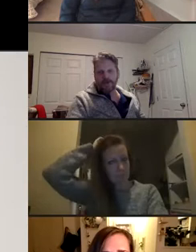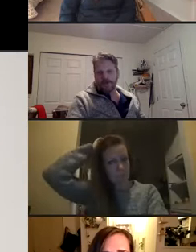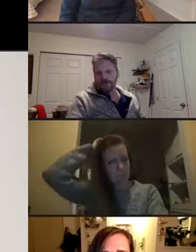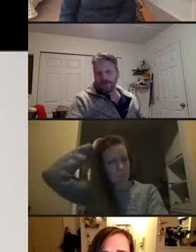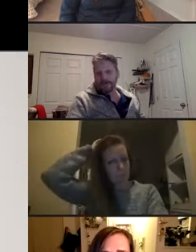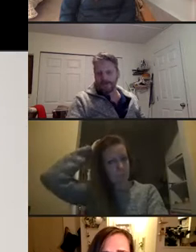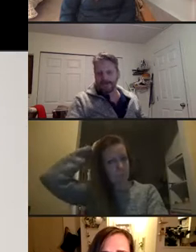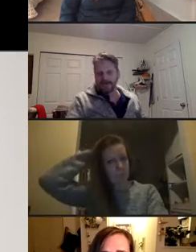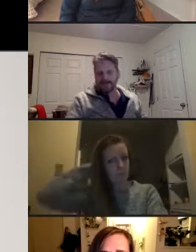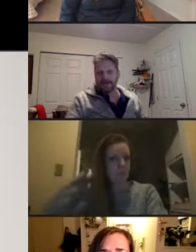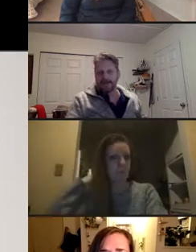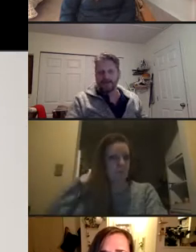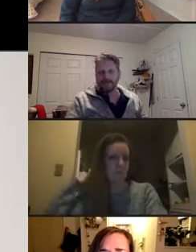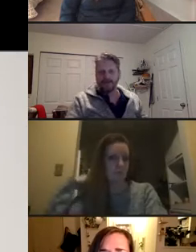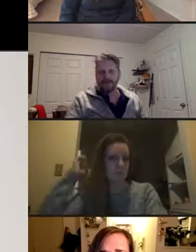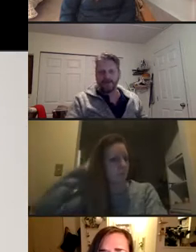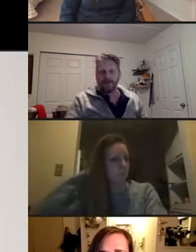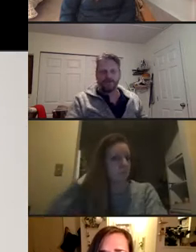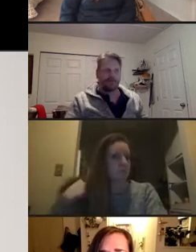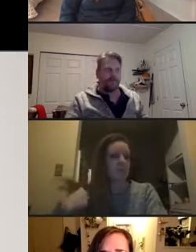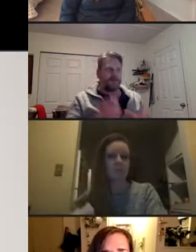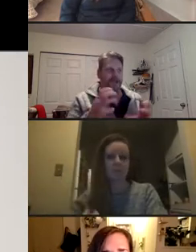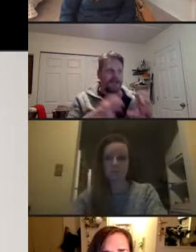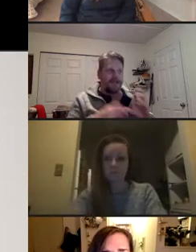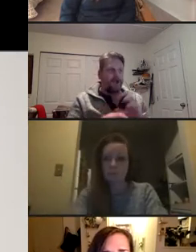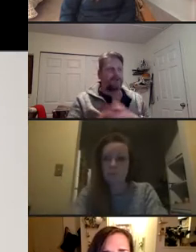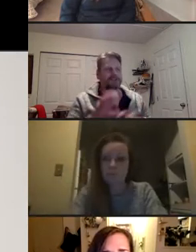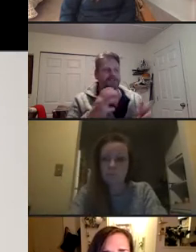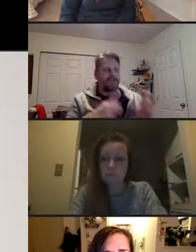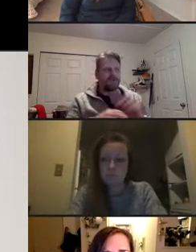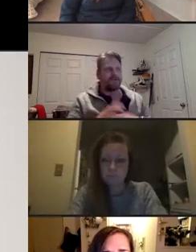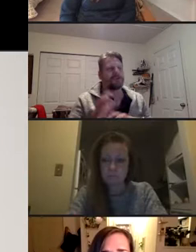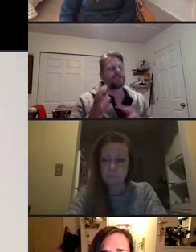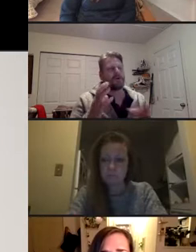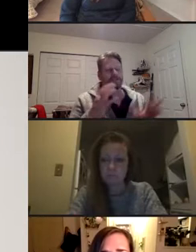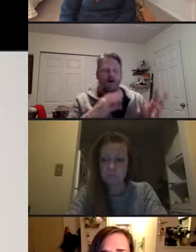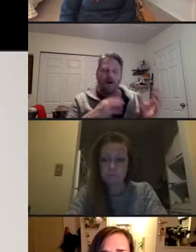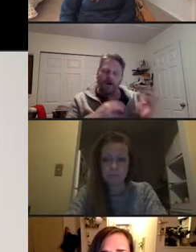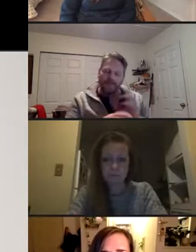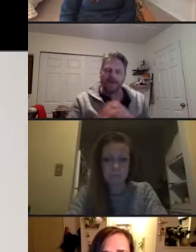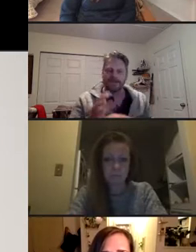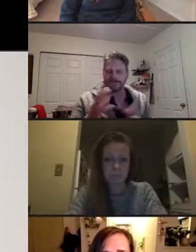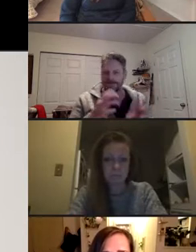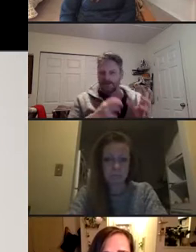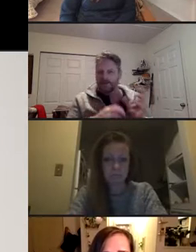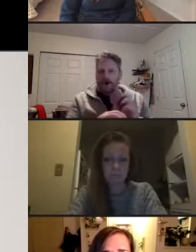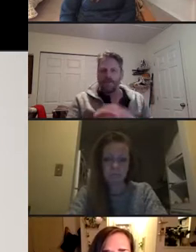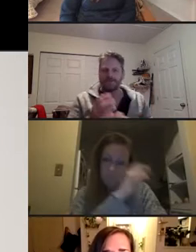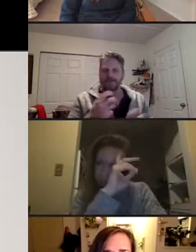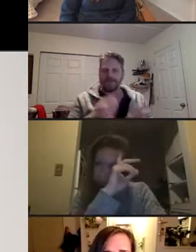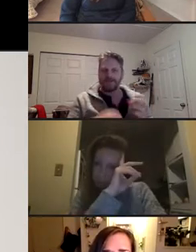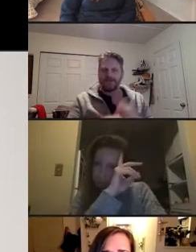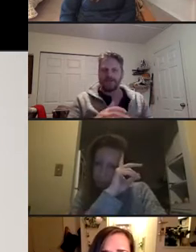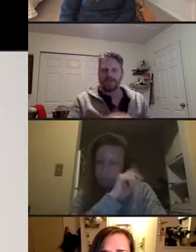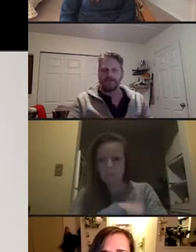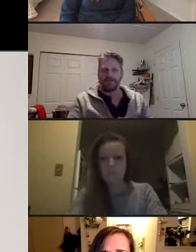always have complex needs and it's not always easy to figure out exactly how we can satisfy them right away. So it's an ongoing process. We're always